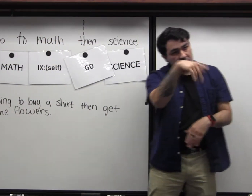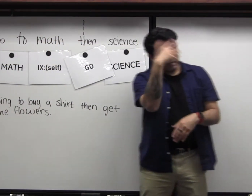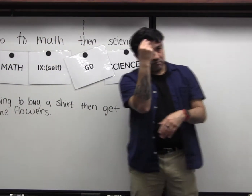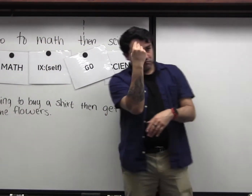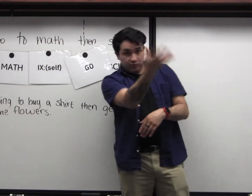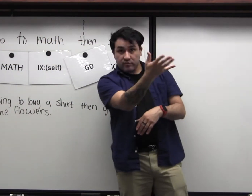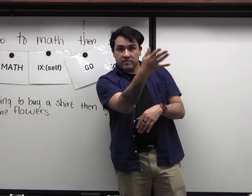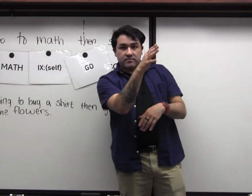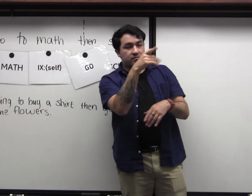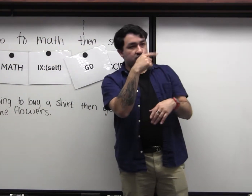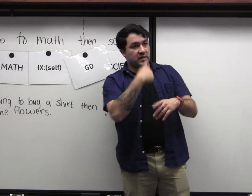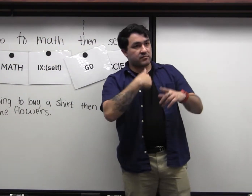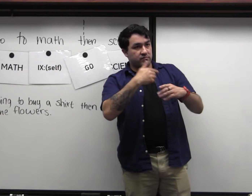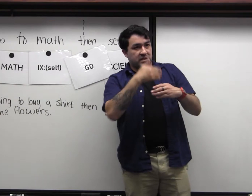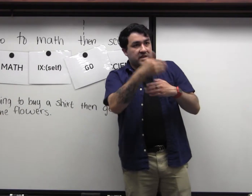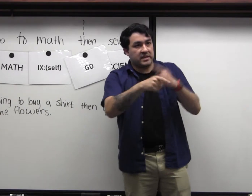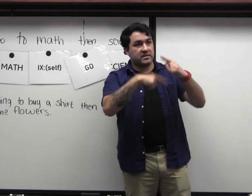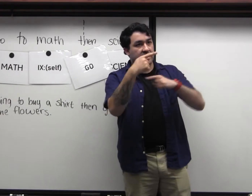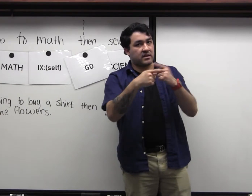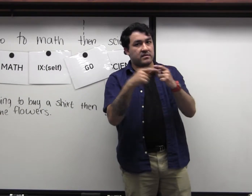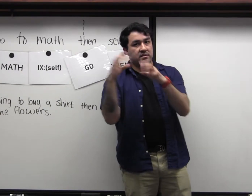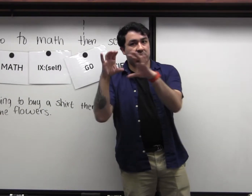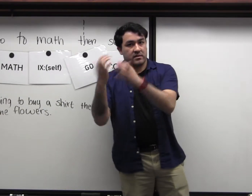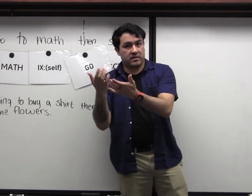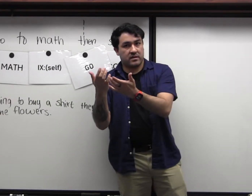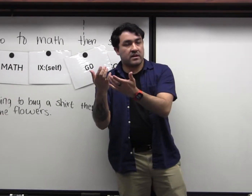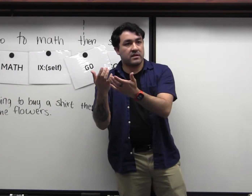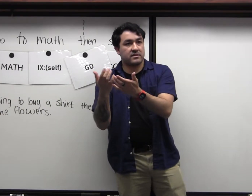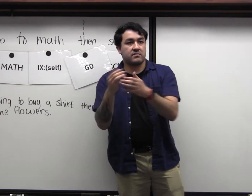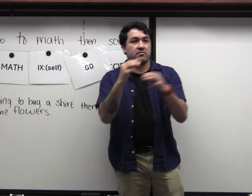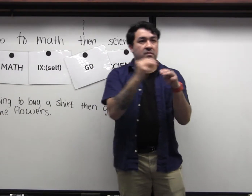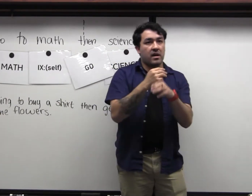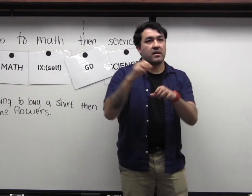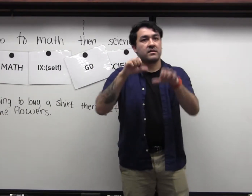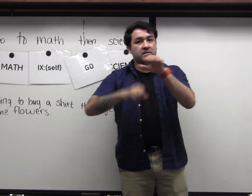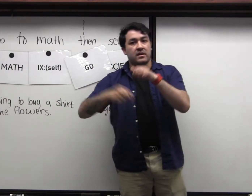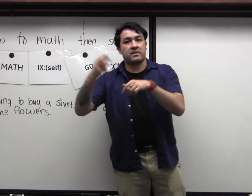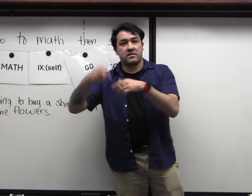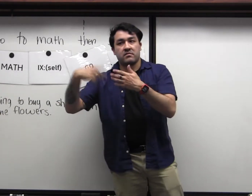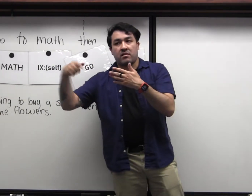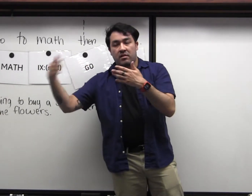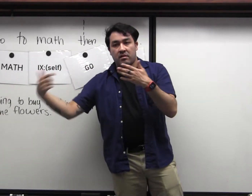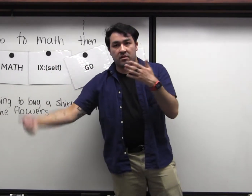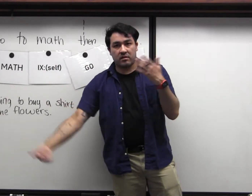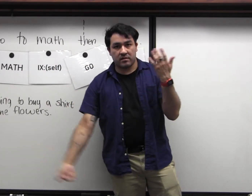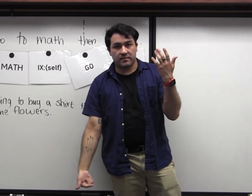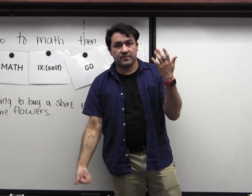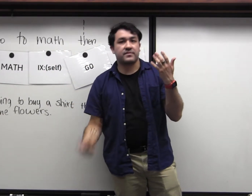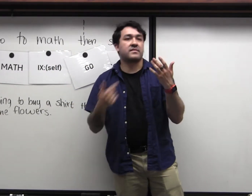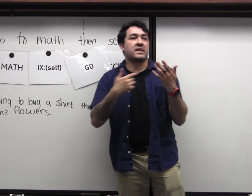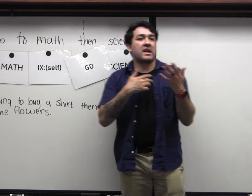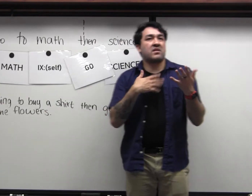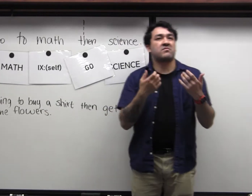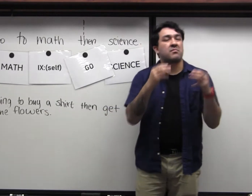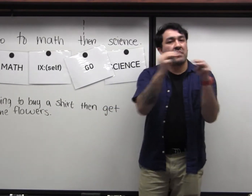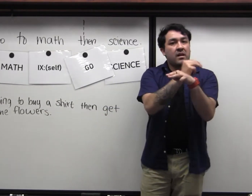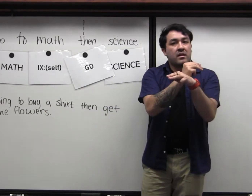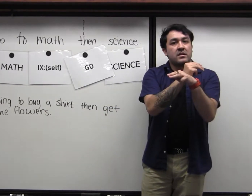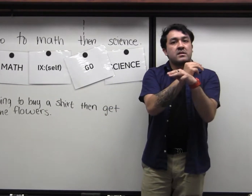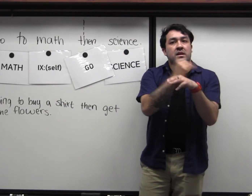to inform the person to let them know, like, hey, the next sign is going to be a class. It's going to be math, it's going to be science, it's going to be history, it's going to be something related to